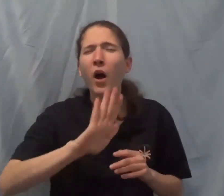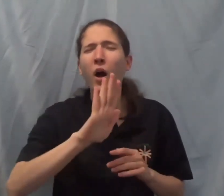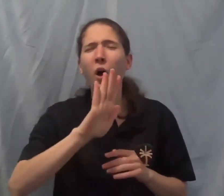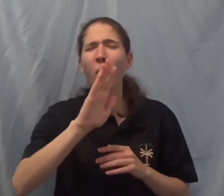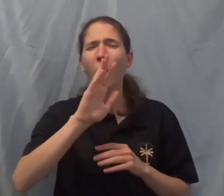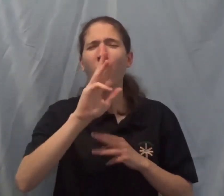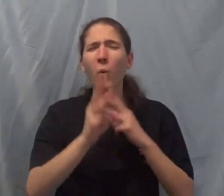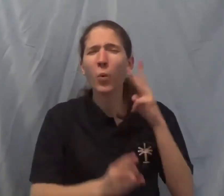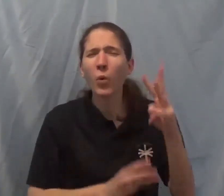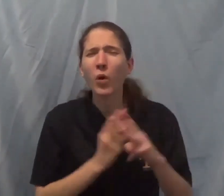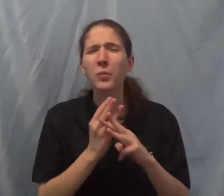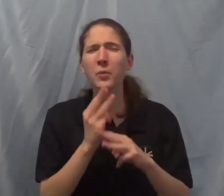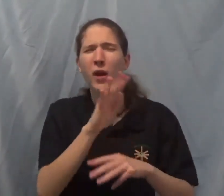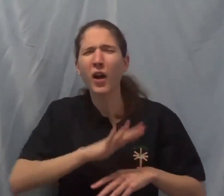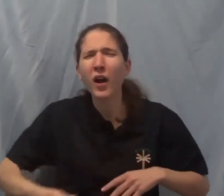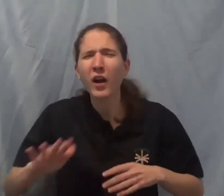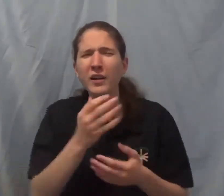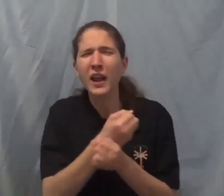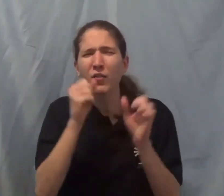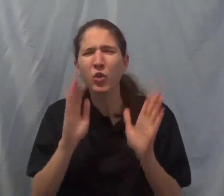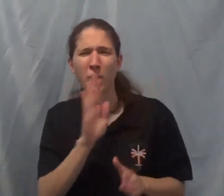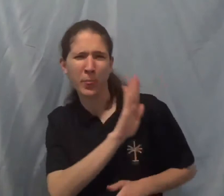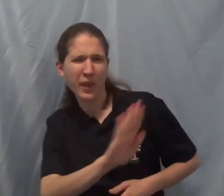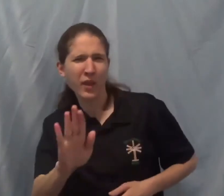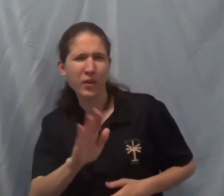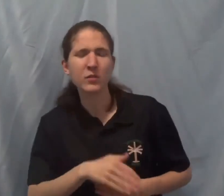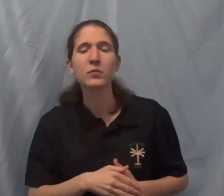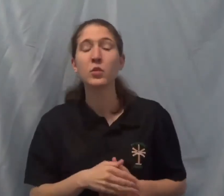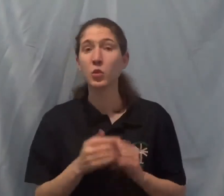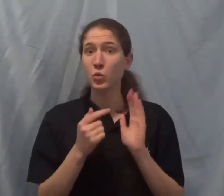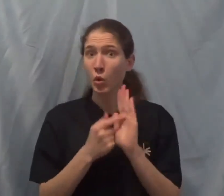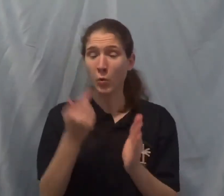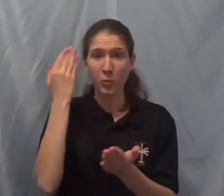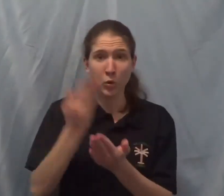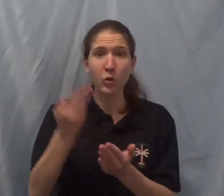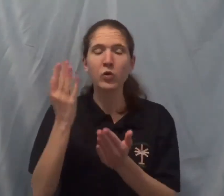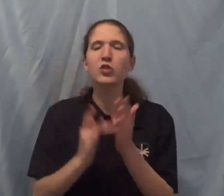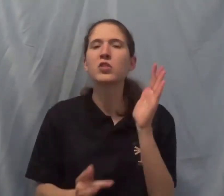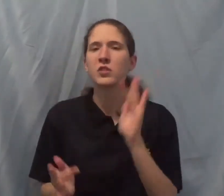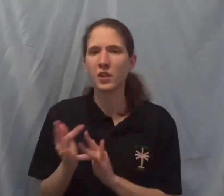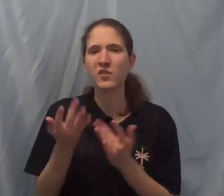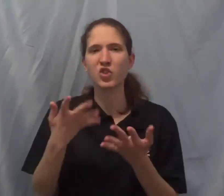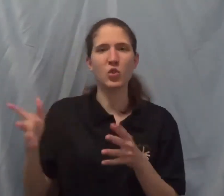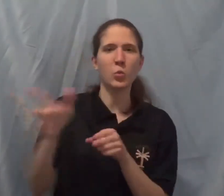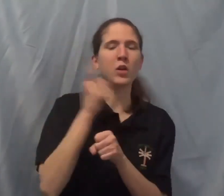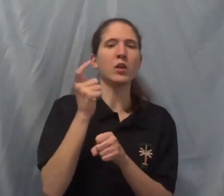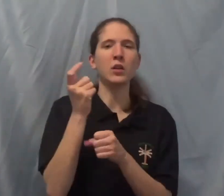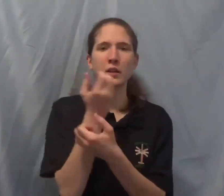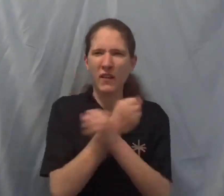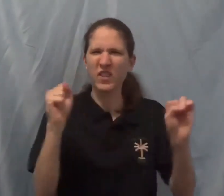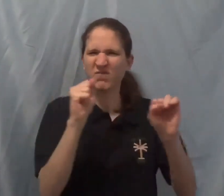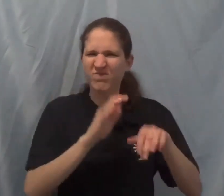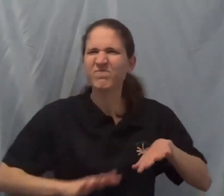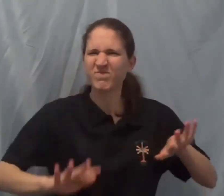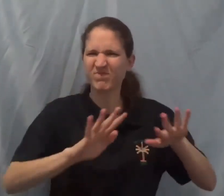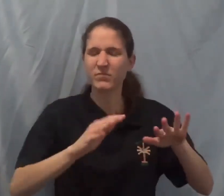the definitive sign that he has won the game of redemption. And no matter how rough it is out there, he has won. He is